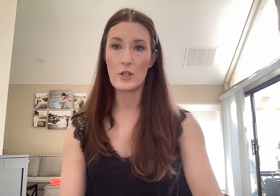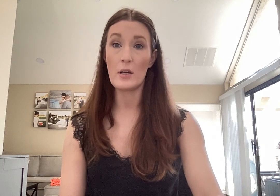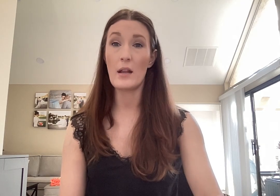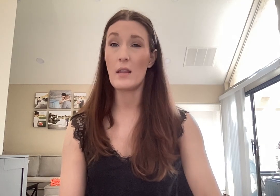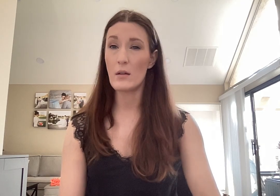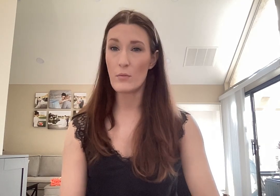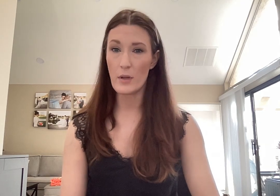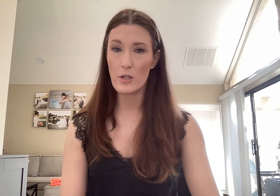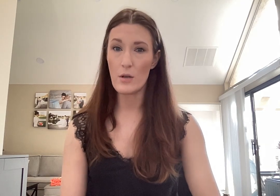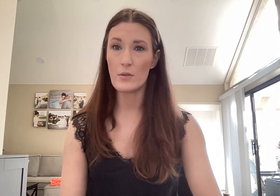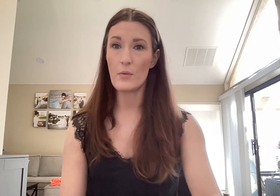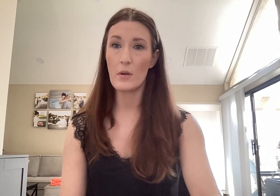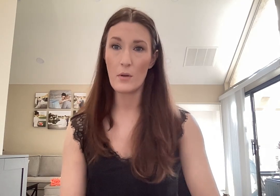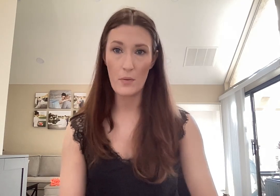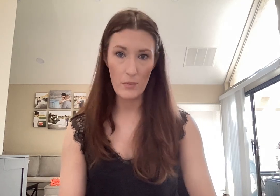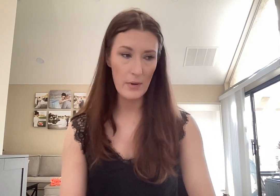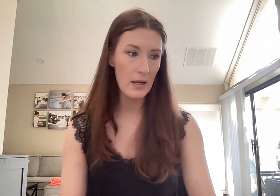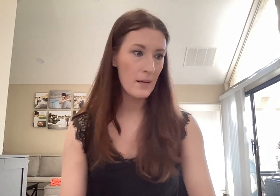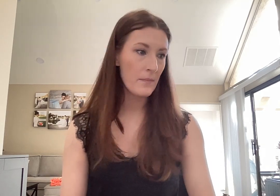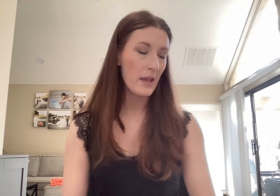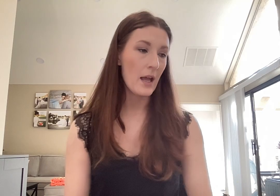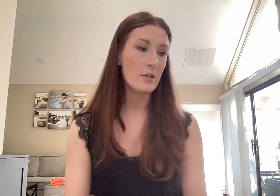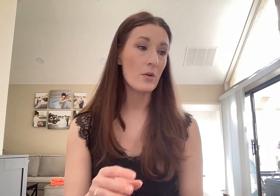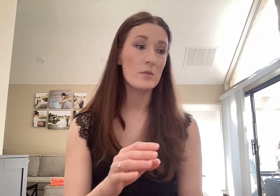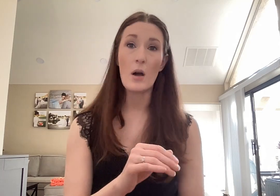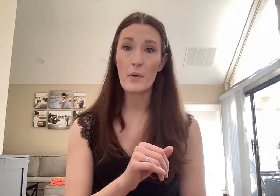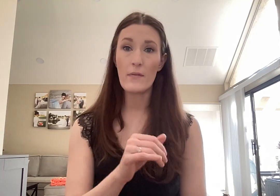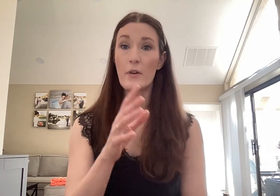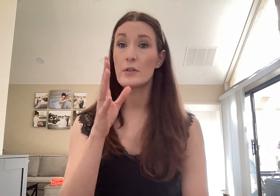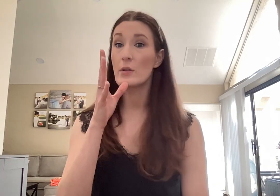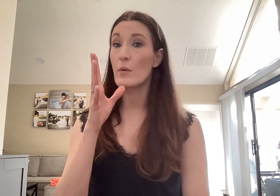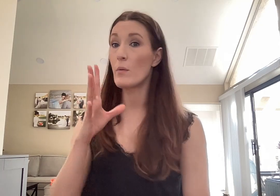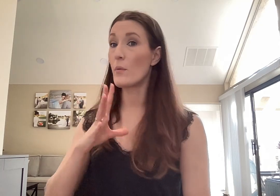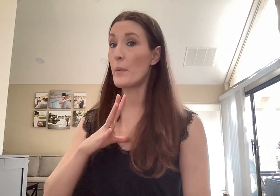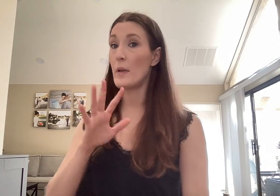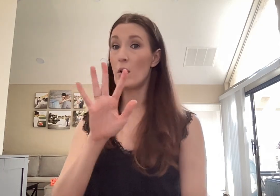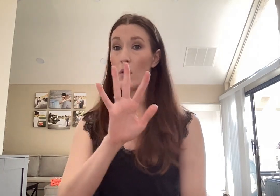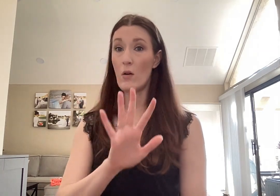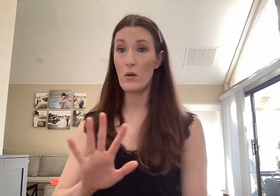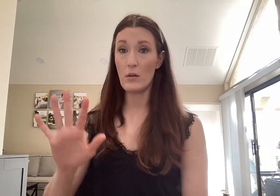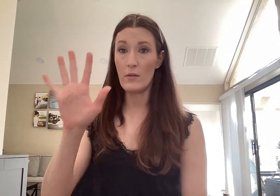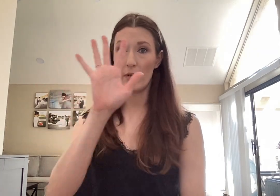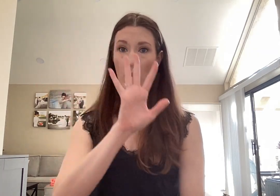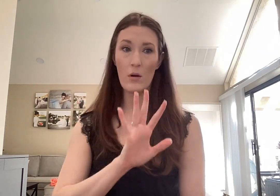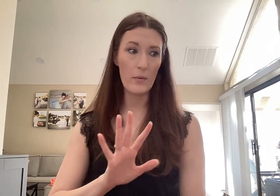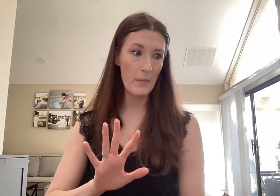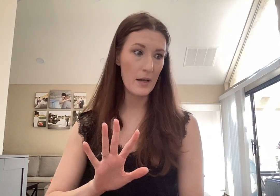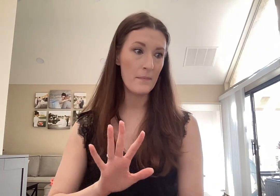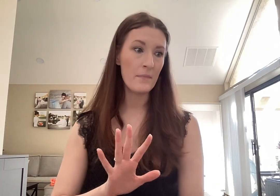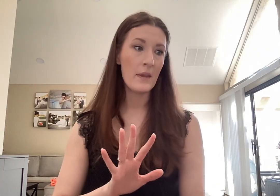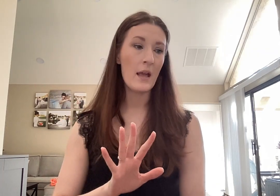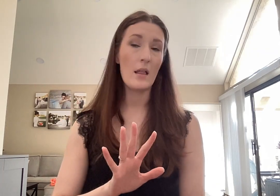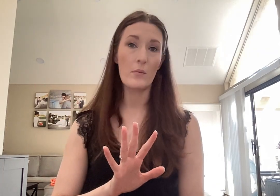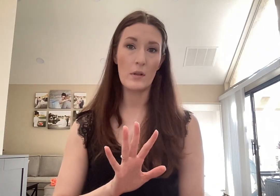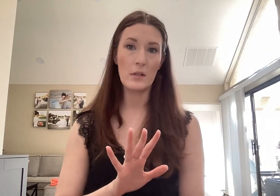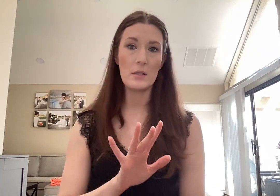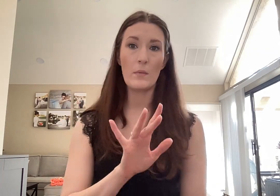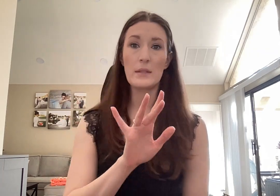fraction, and then a ratio. So we're going to go through it. Okay, so topic first, so women all over, all women. And then we're going to lean to one